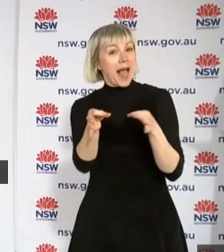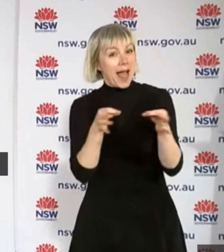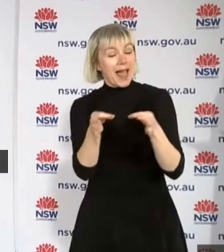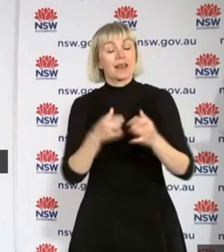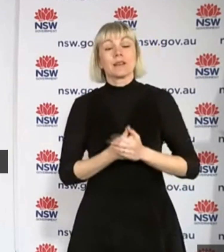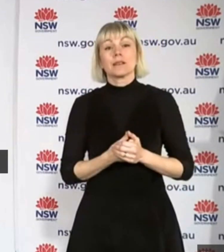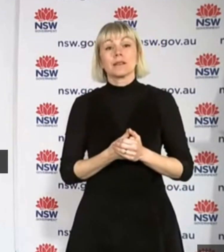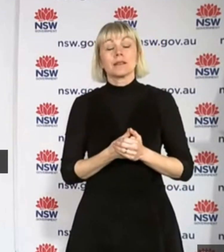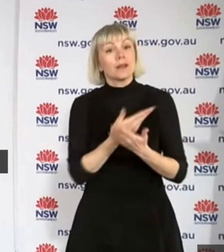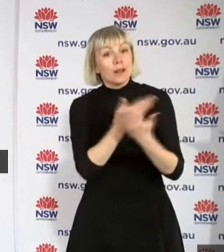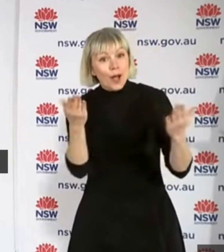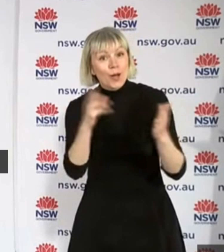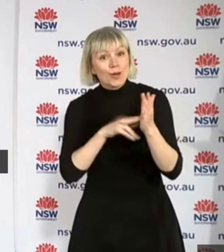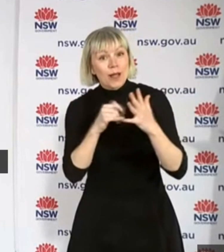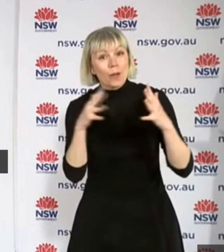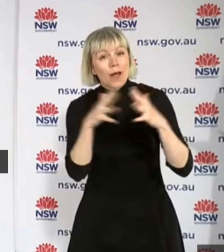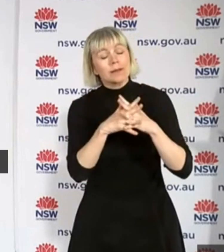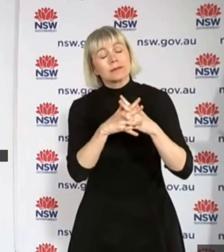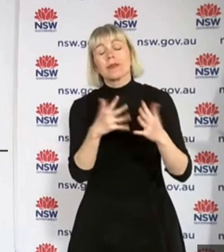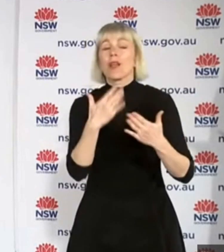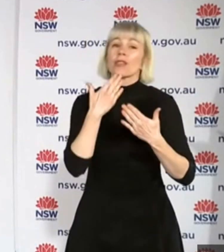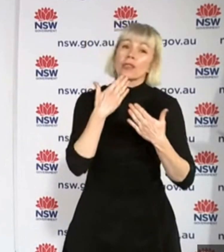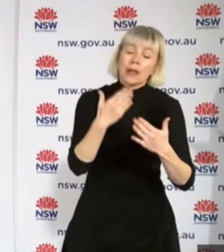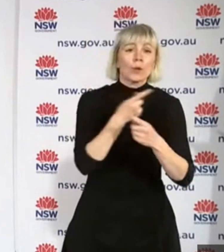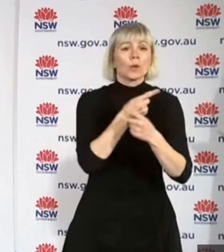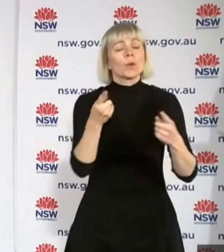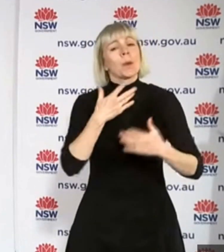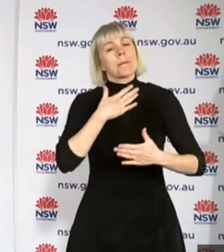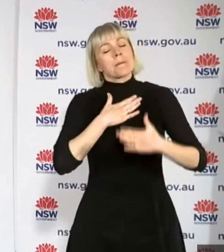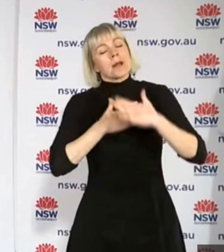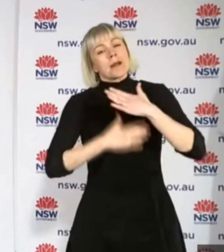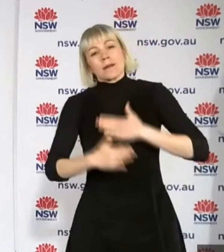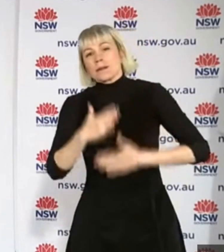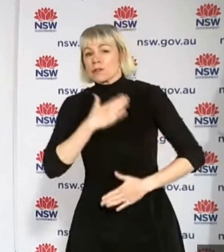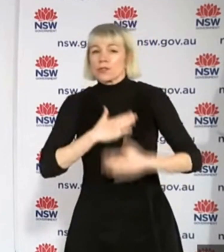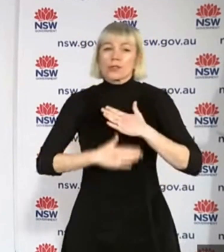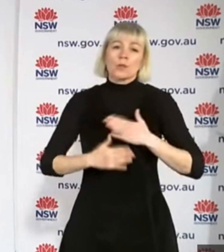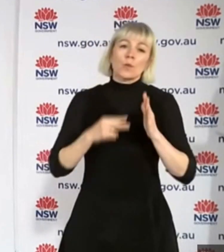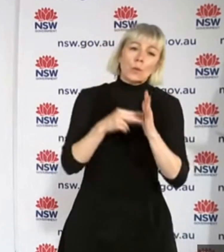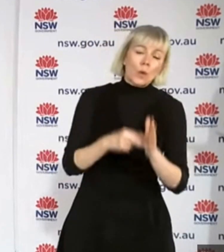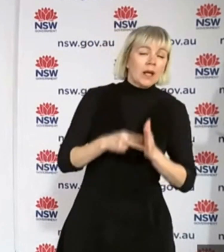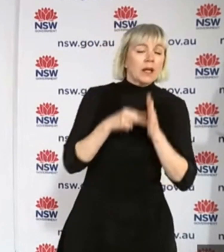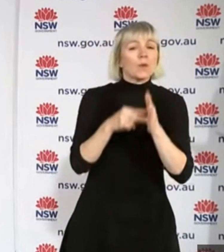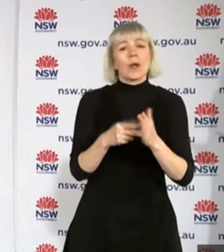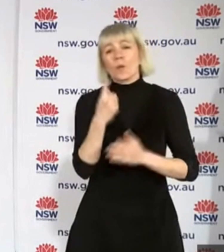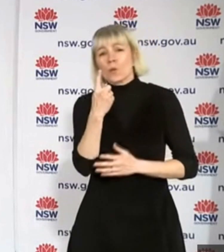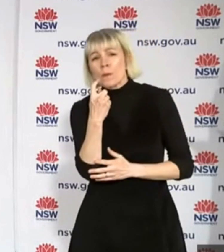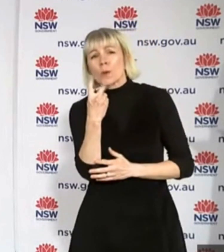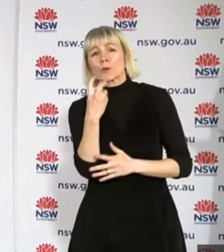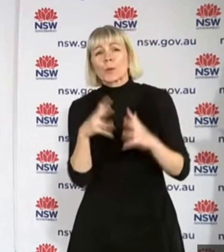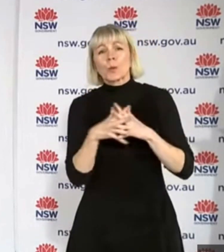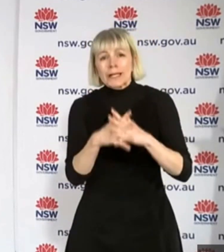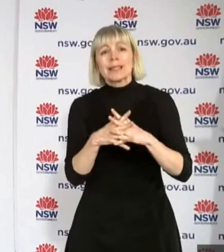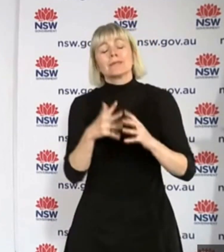the state, thank you so much for your patience. It is just this week and next week that we have to hang in there for.